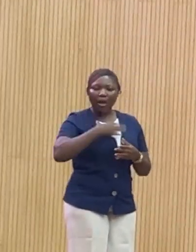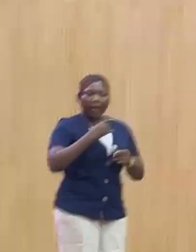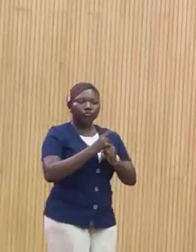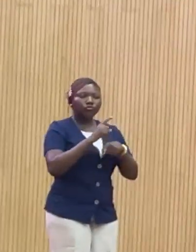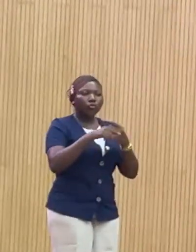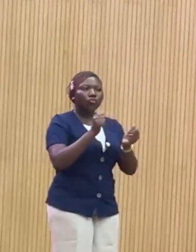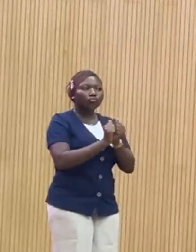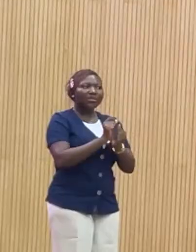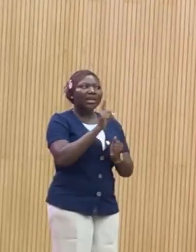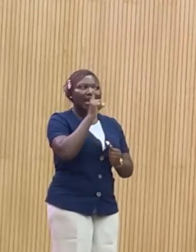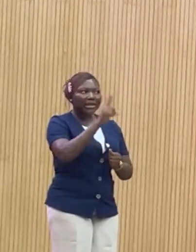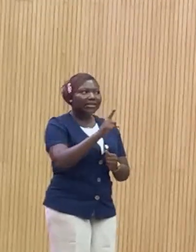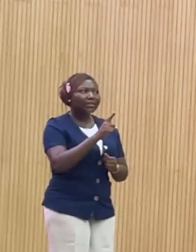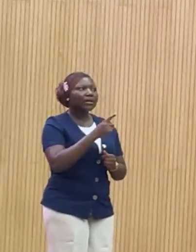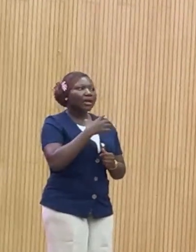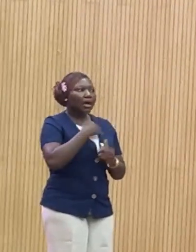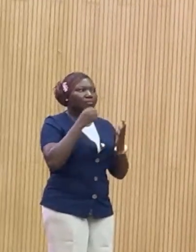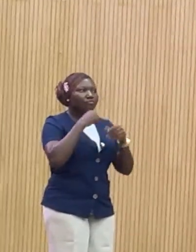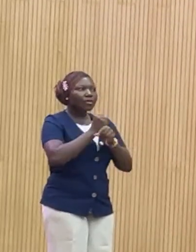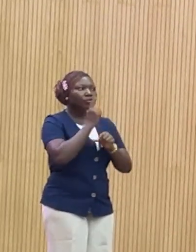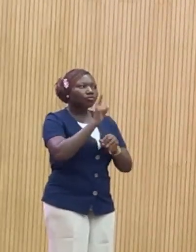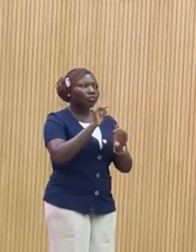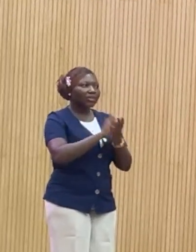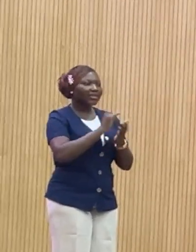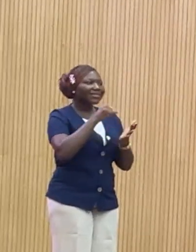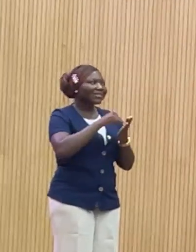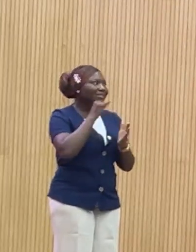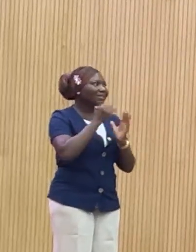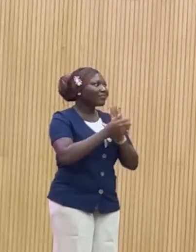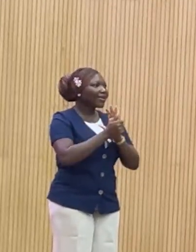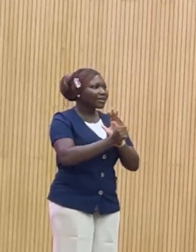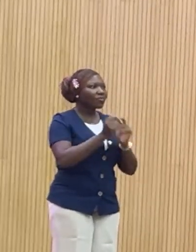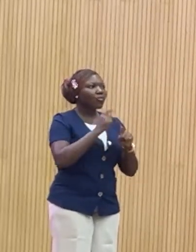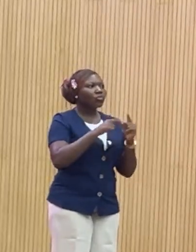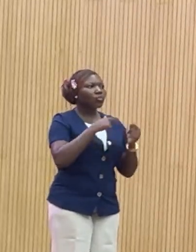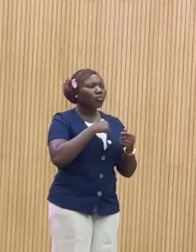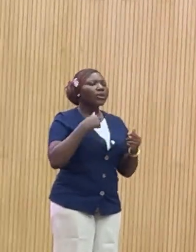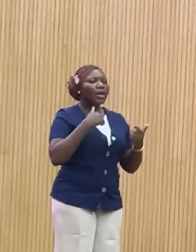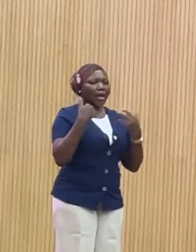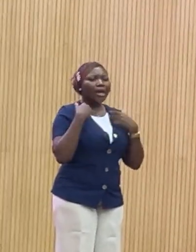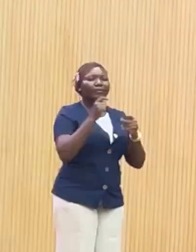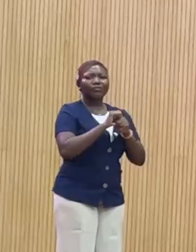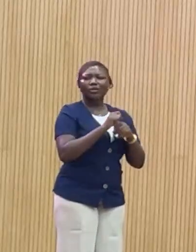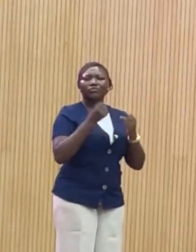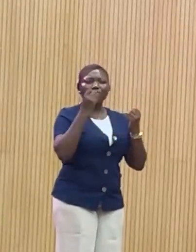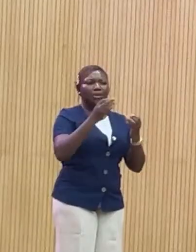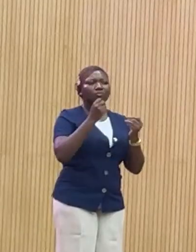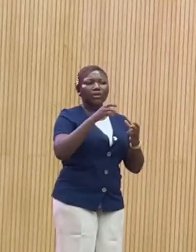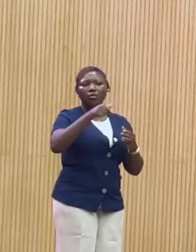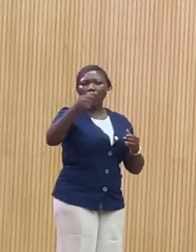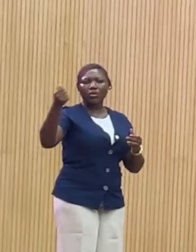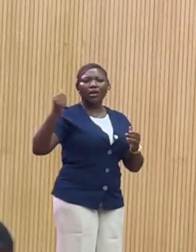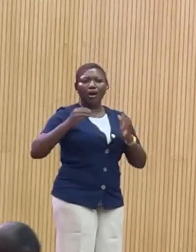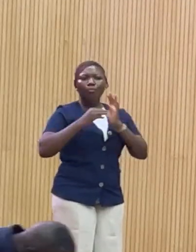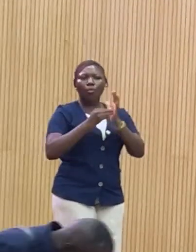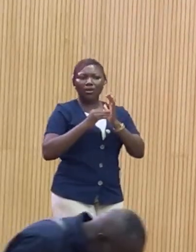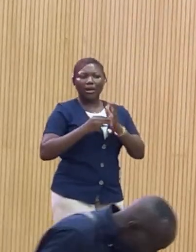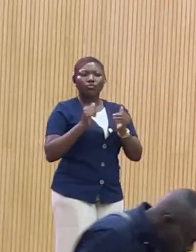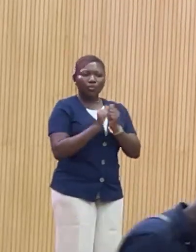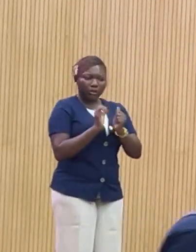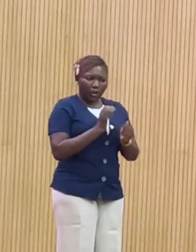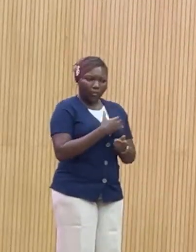our AI systems to make sure that they're effective. But we've trained many adversarial models with our existing models to basically